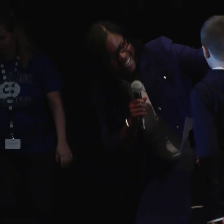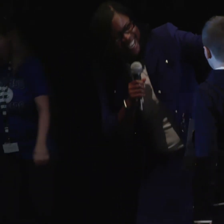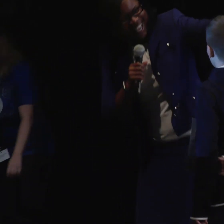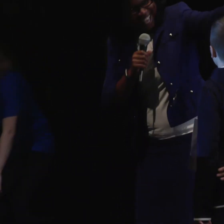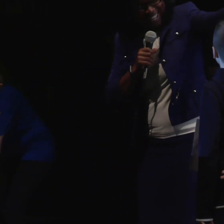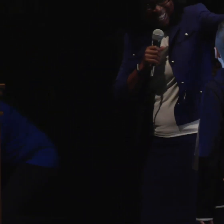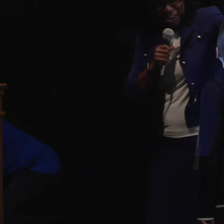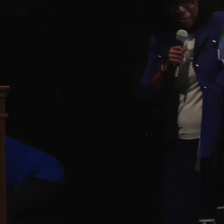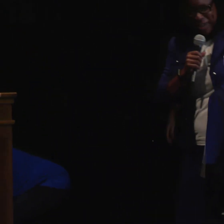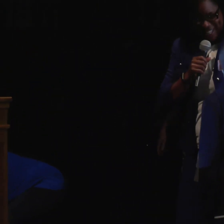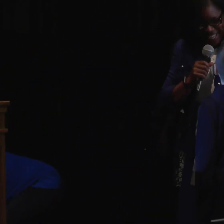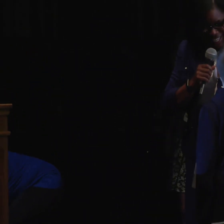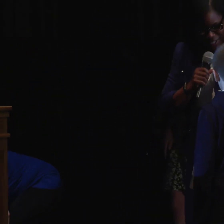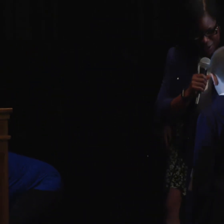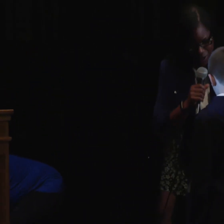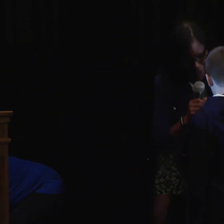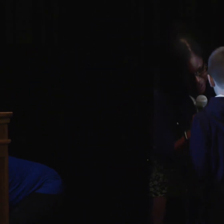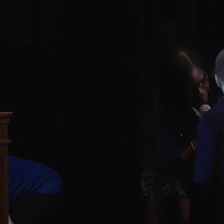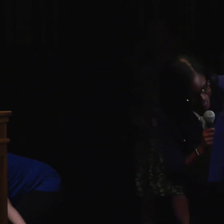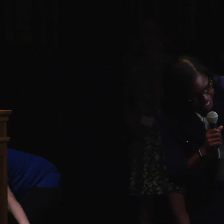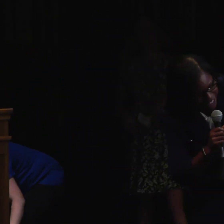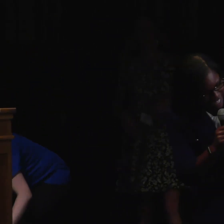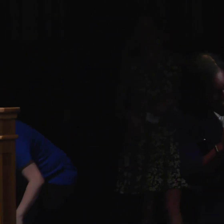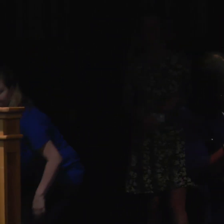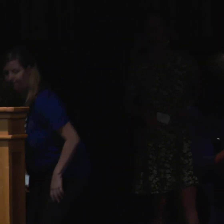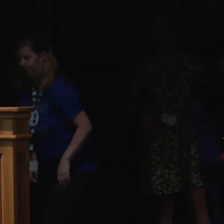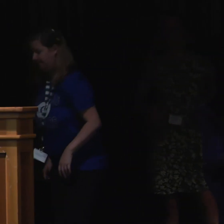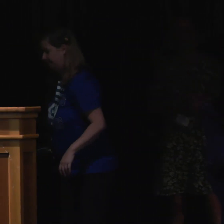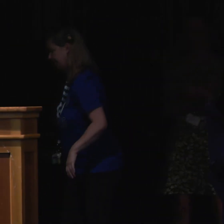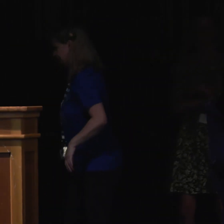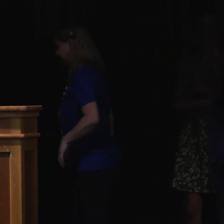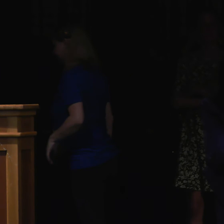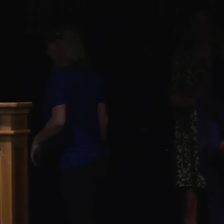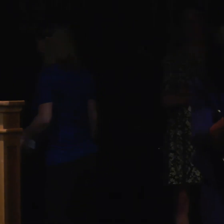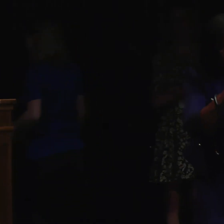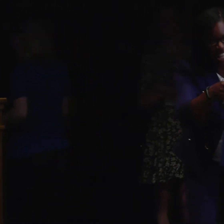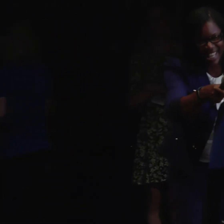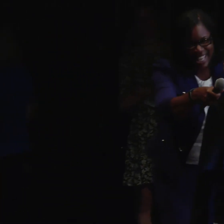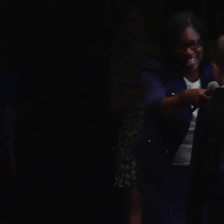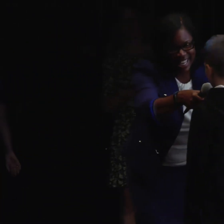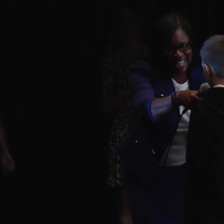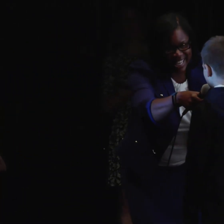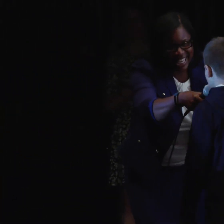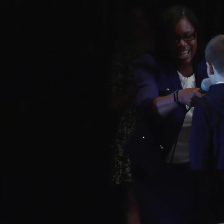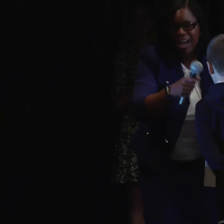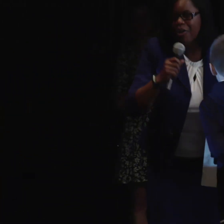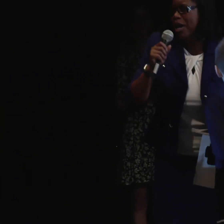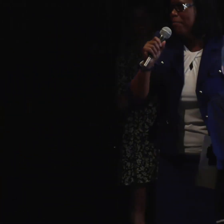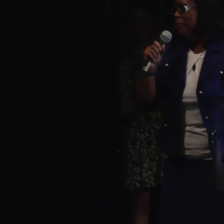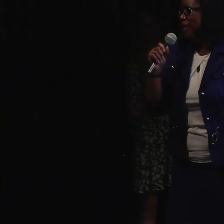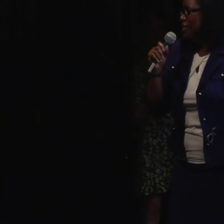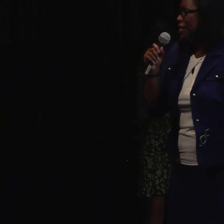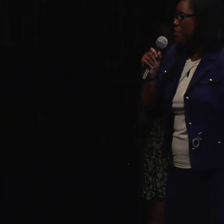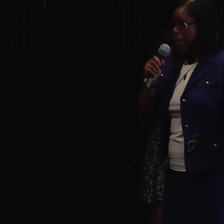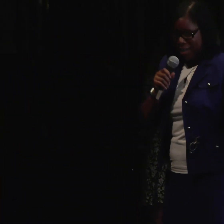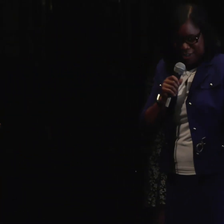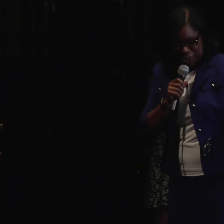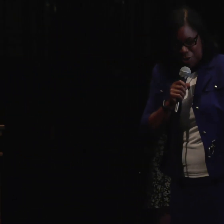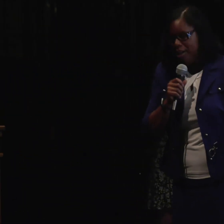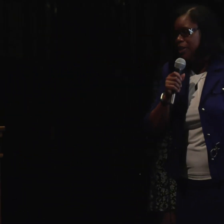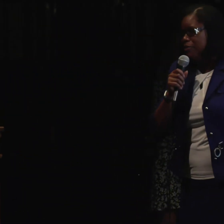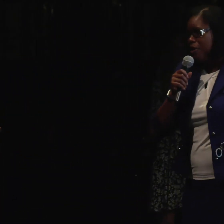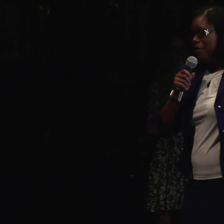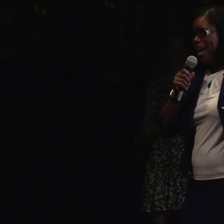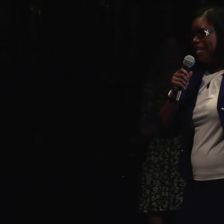Ready. Hello, Willing. What's your name? Bridget. Benji. Okay, Bridget and